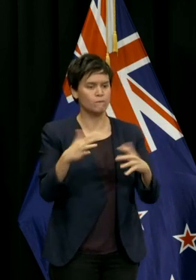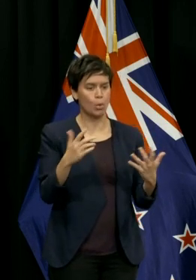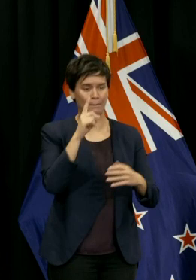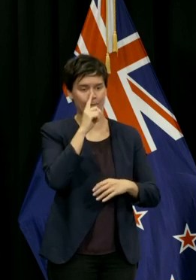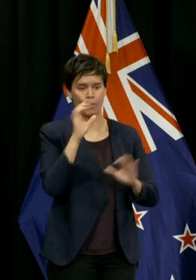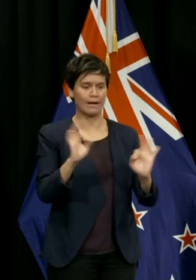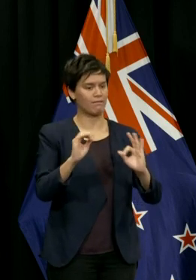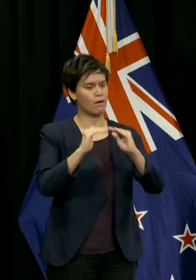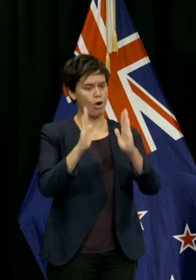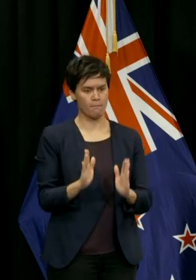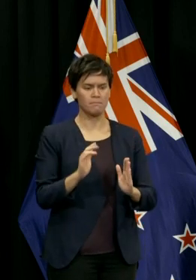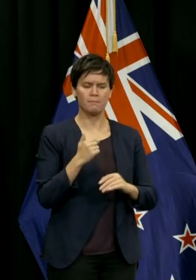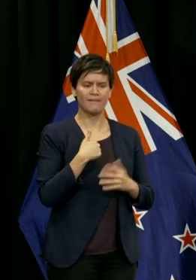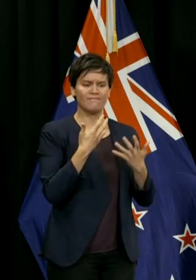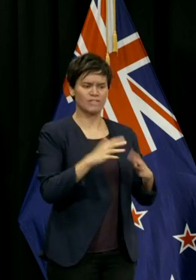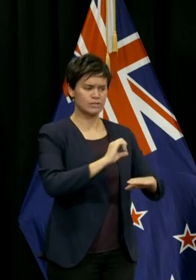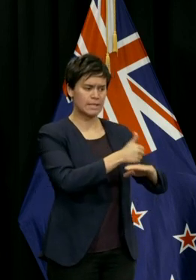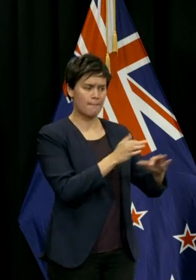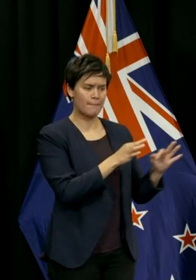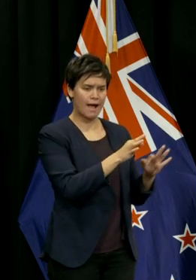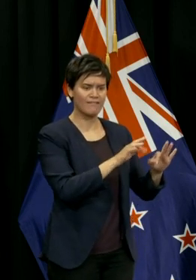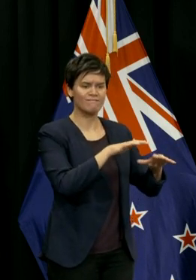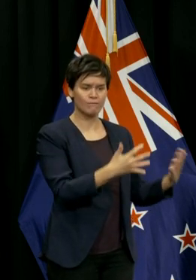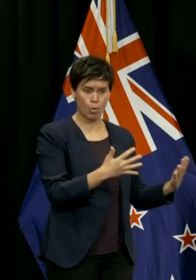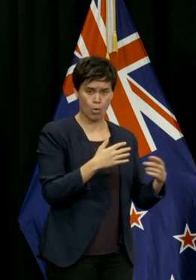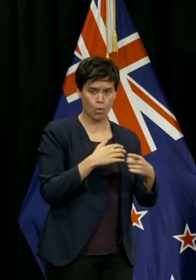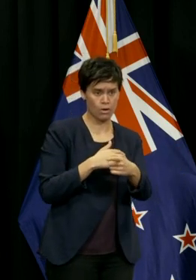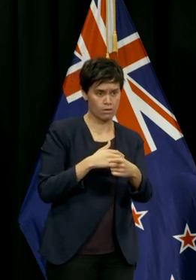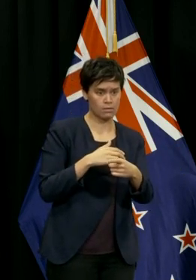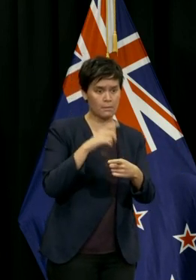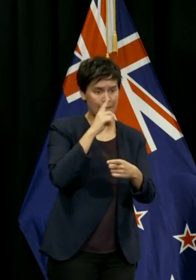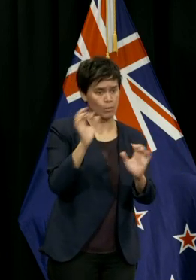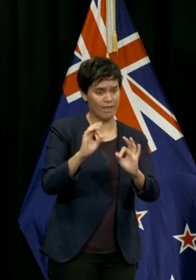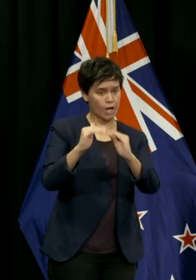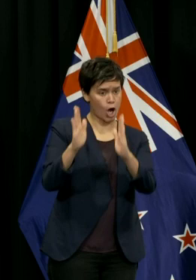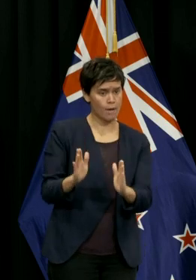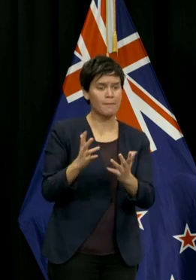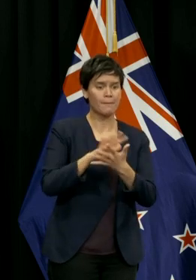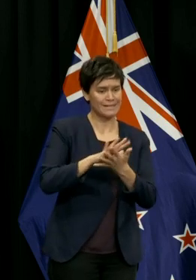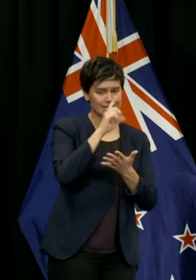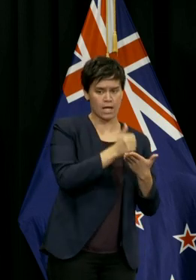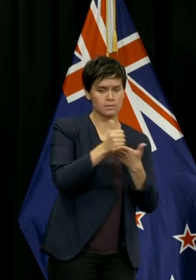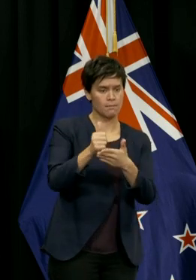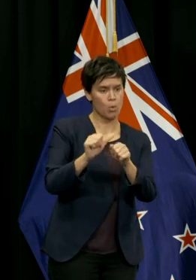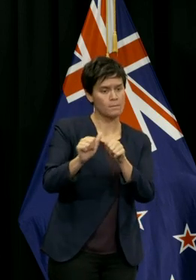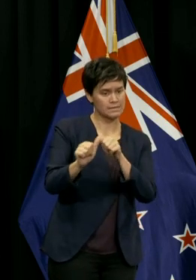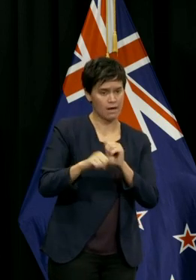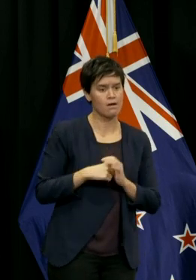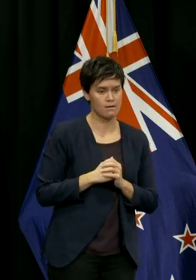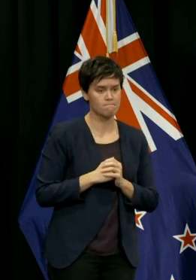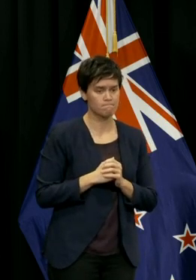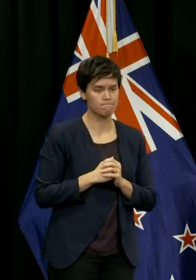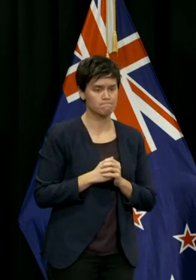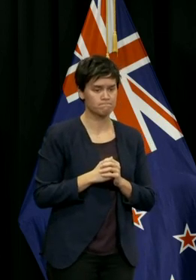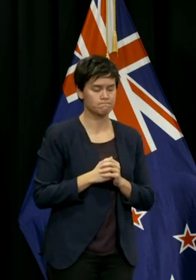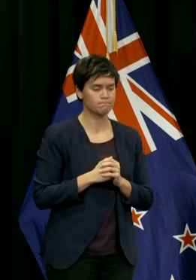the package, is making sure that we can support particularly those who do not have shelter at this time.